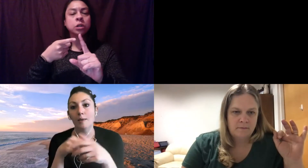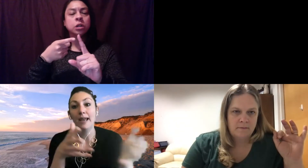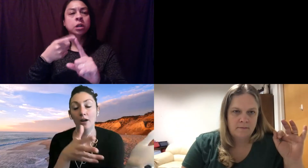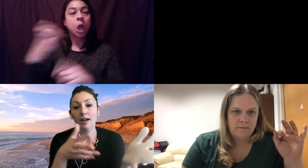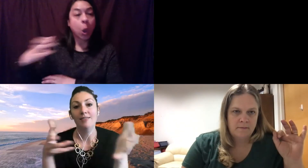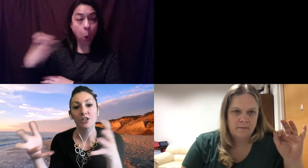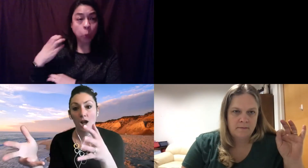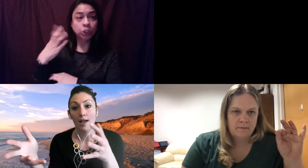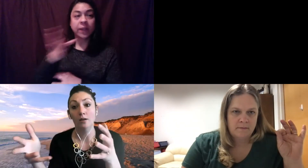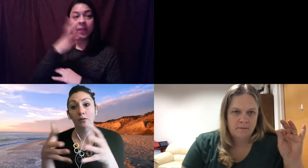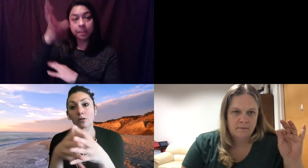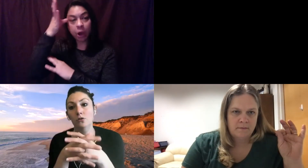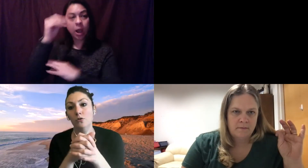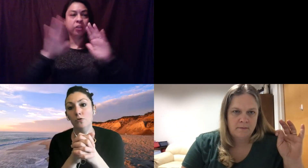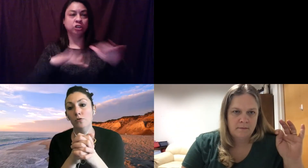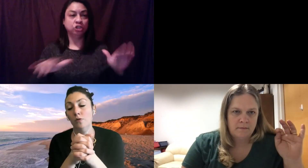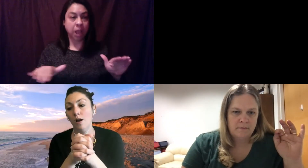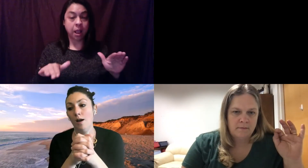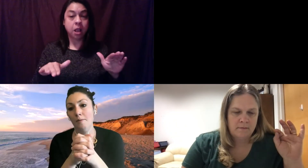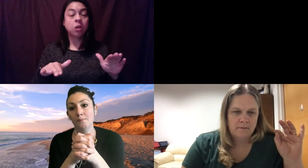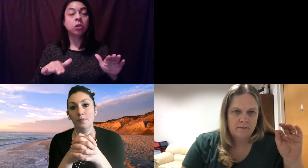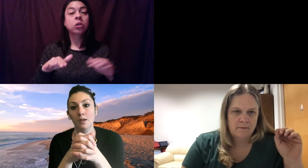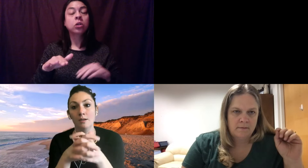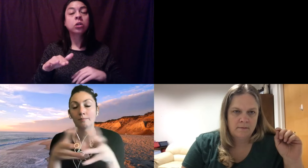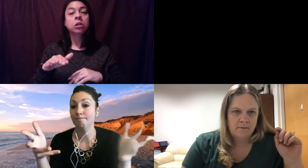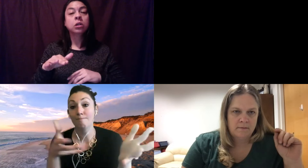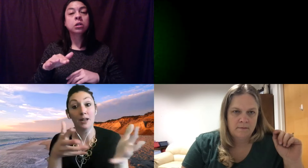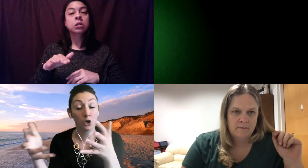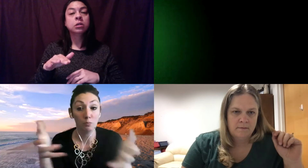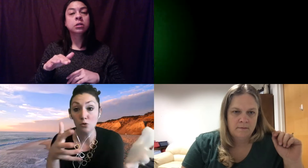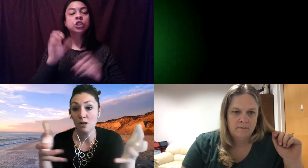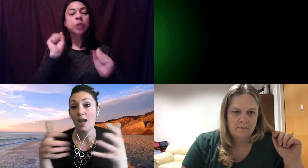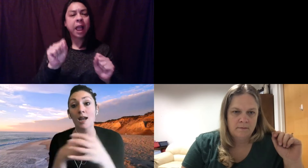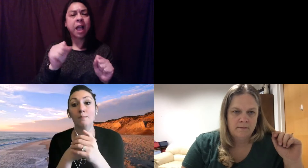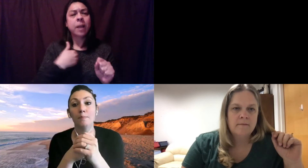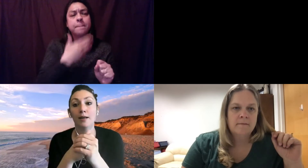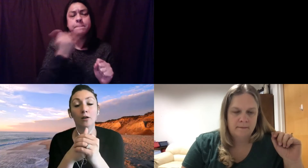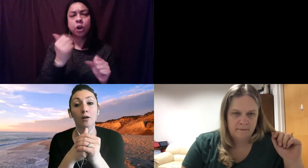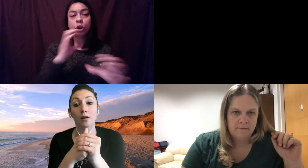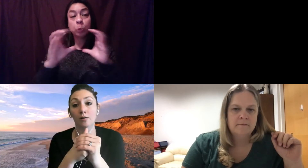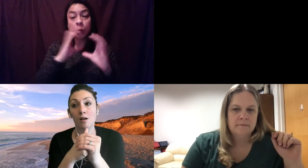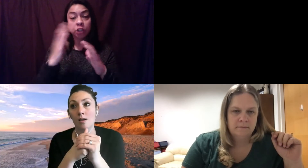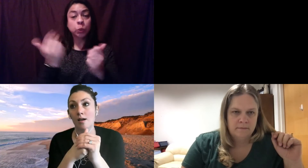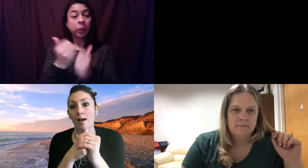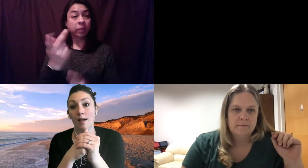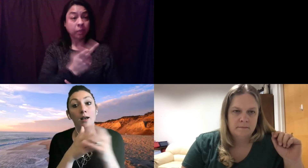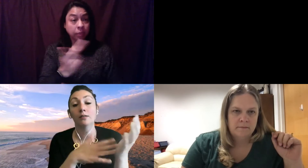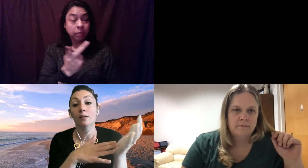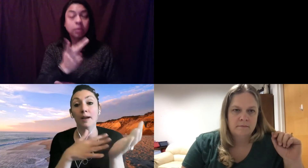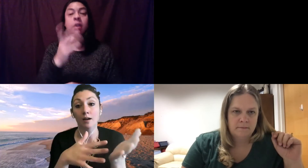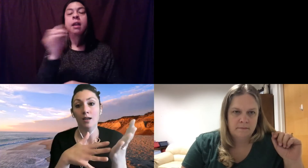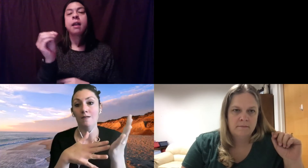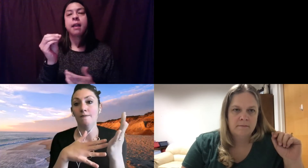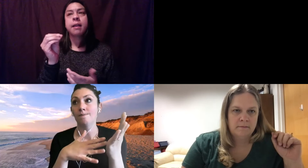coaching the parent and the child to better communicate, better how